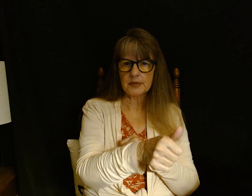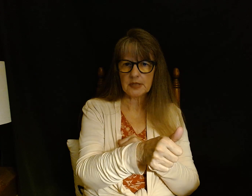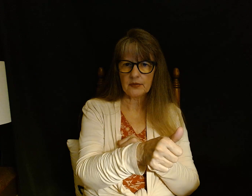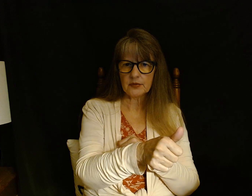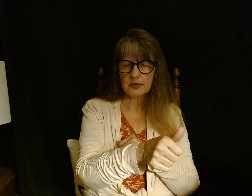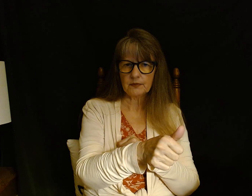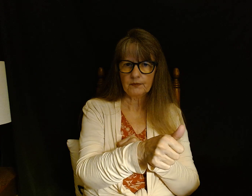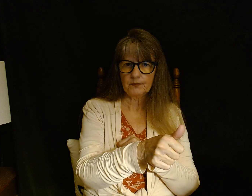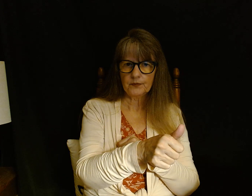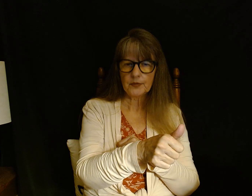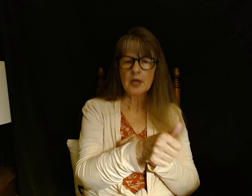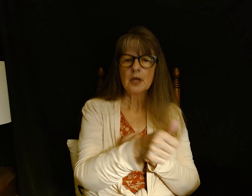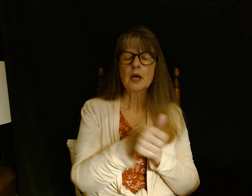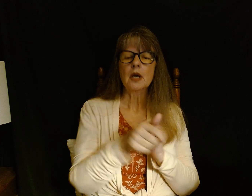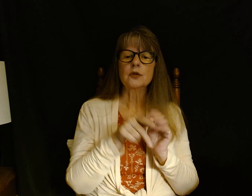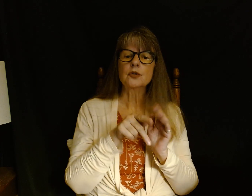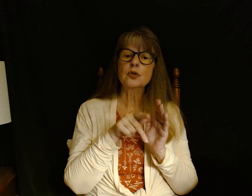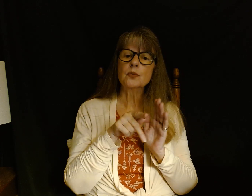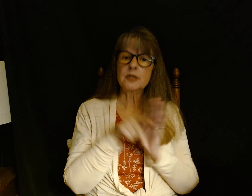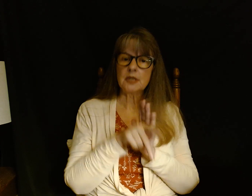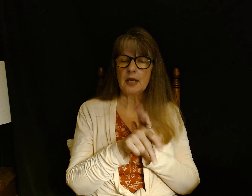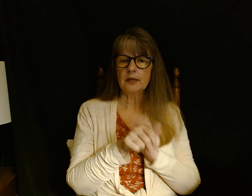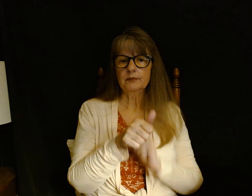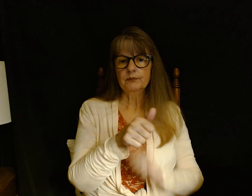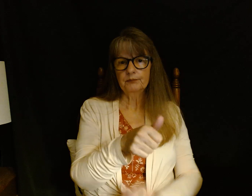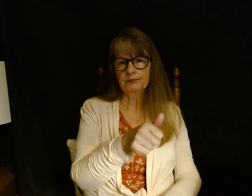themselves. Suicide.